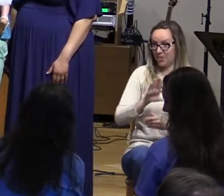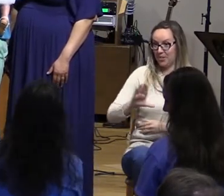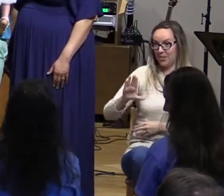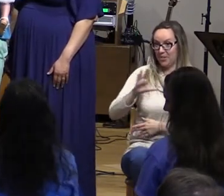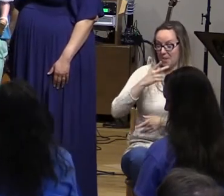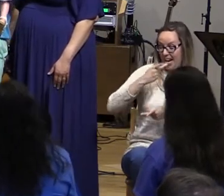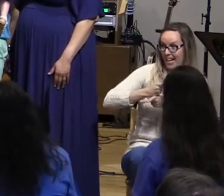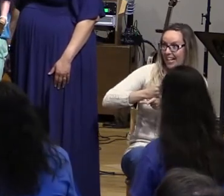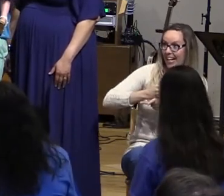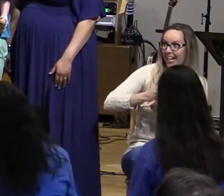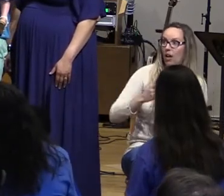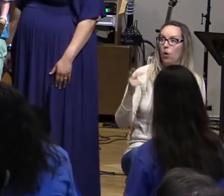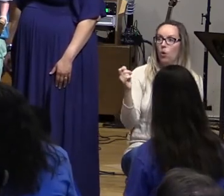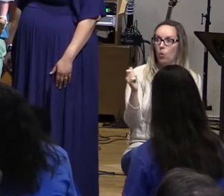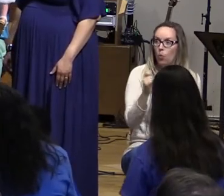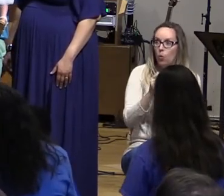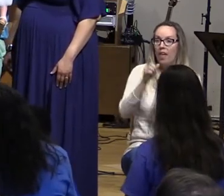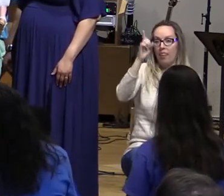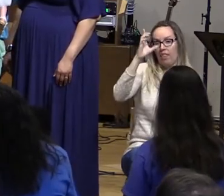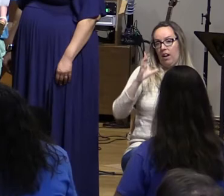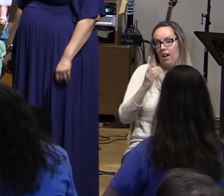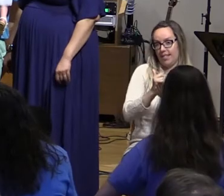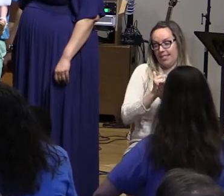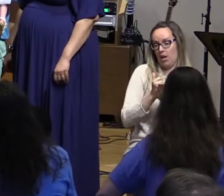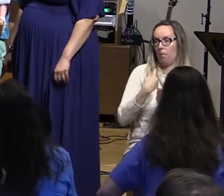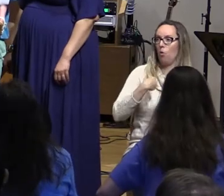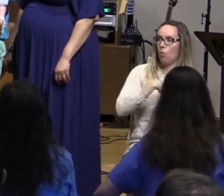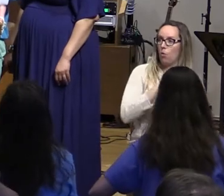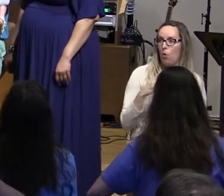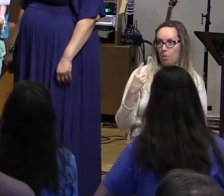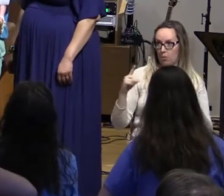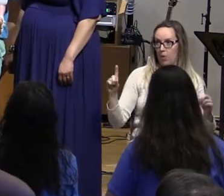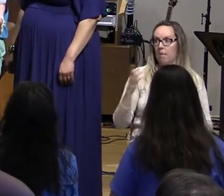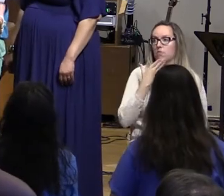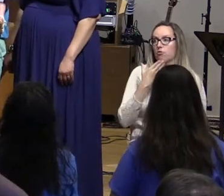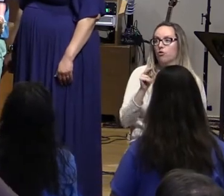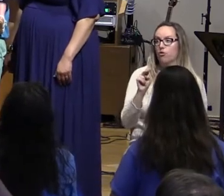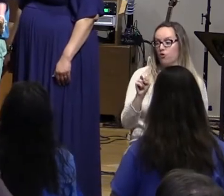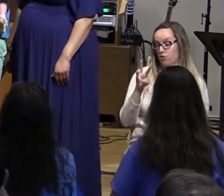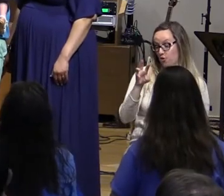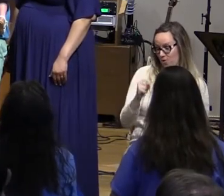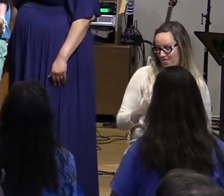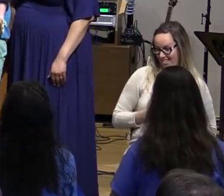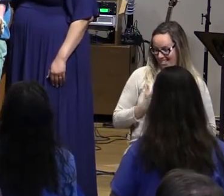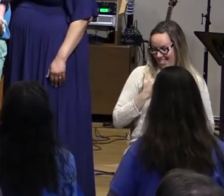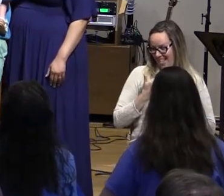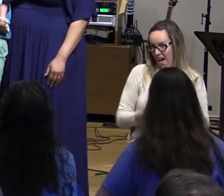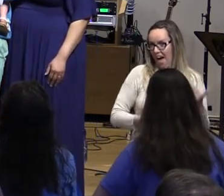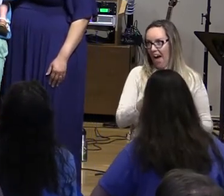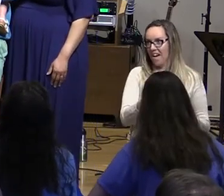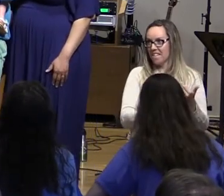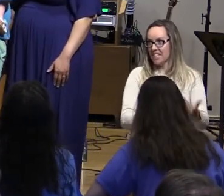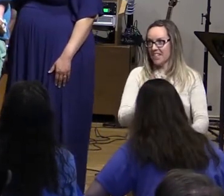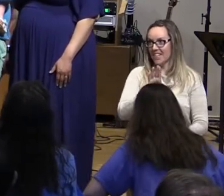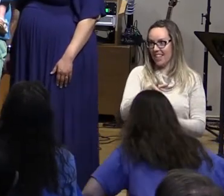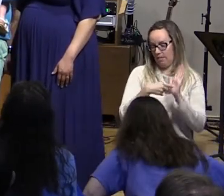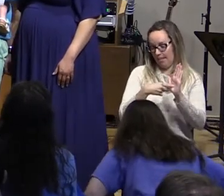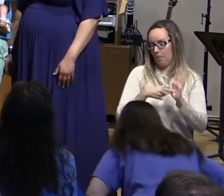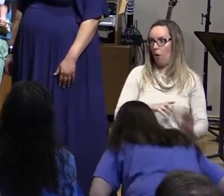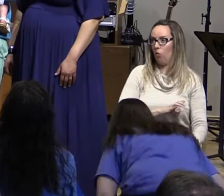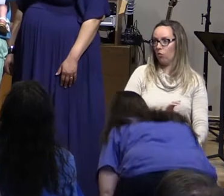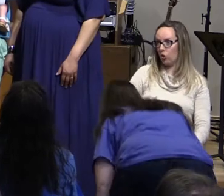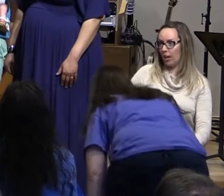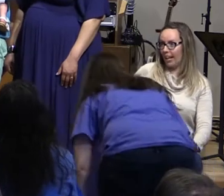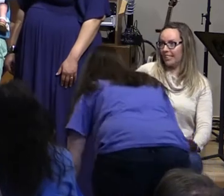response. With God's help, we will proclaim the good news and live according to the example of